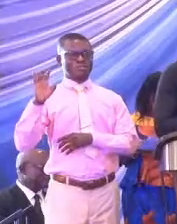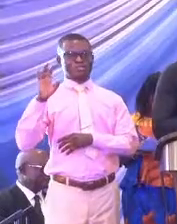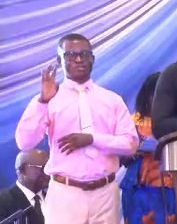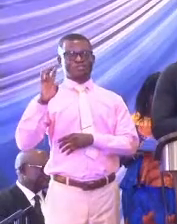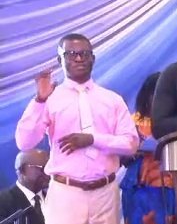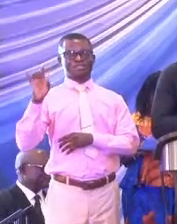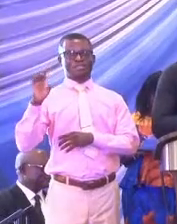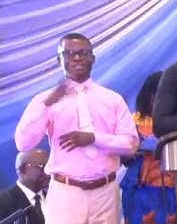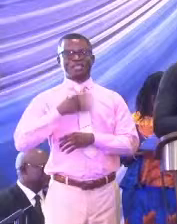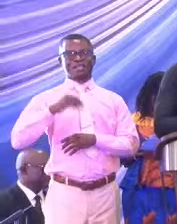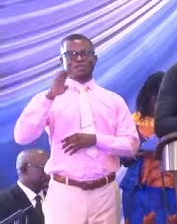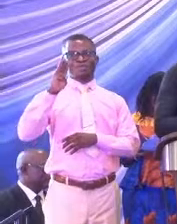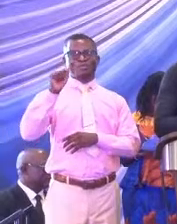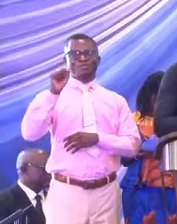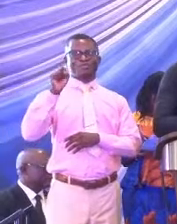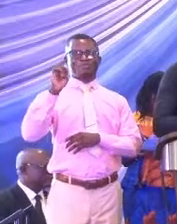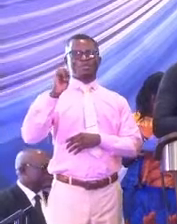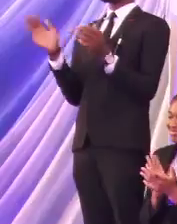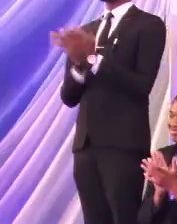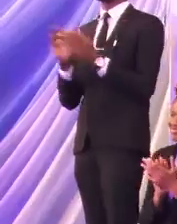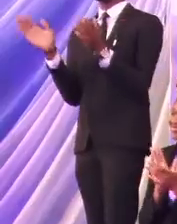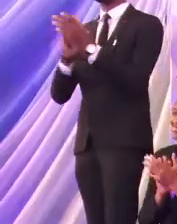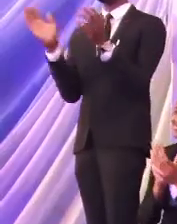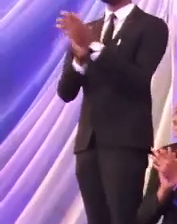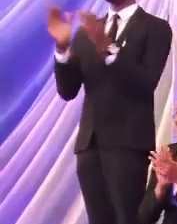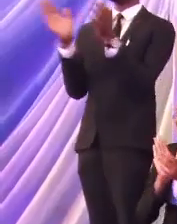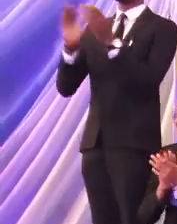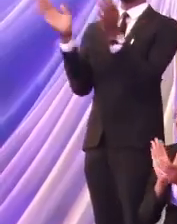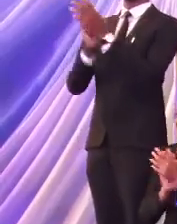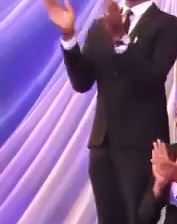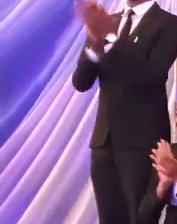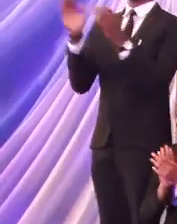And Base had 88/100.